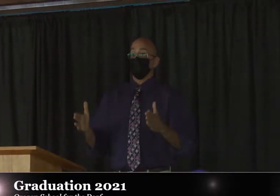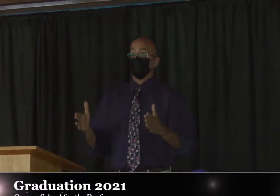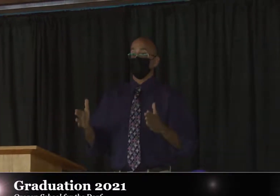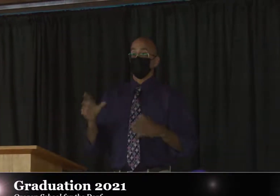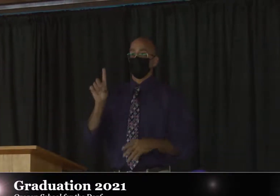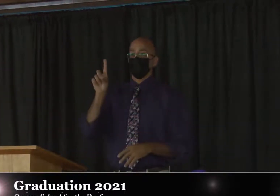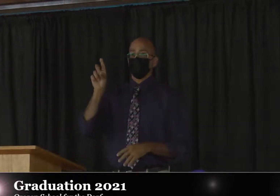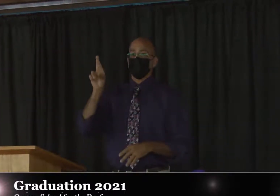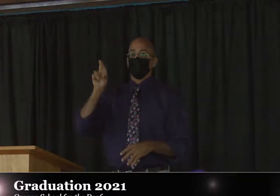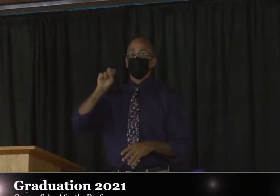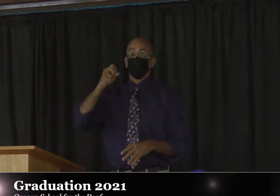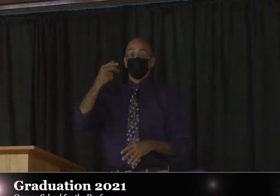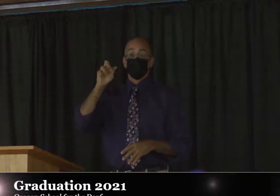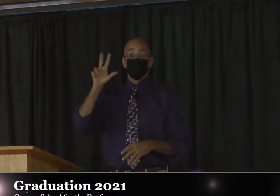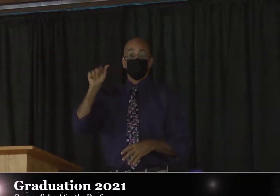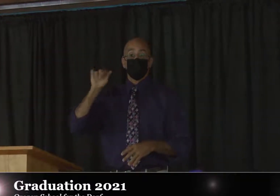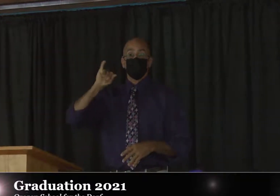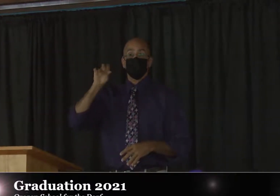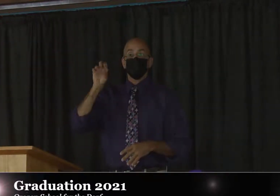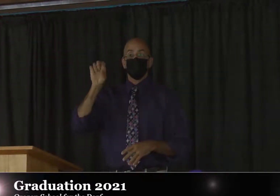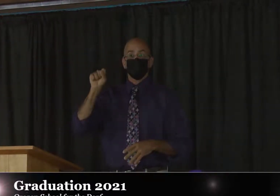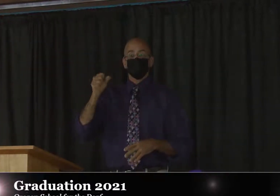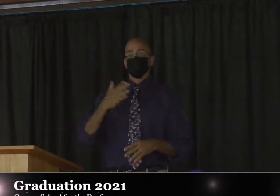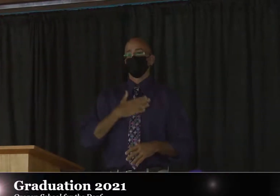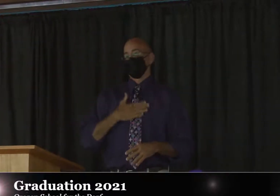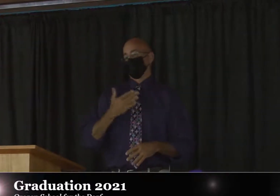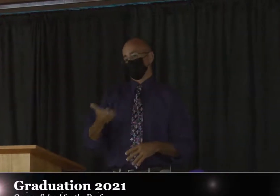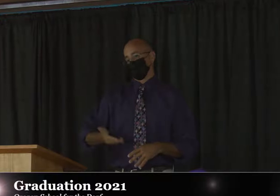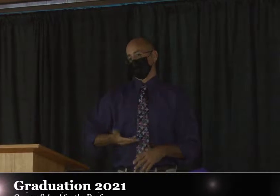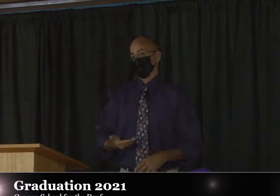And now we'll follow that with a few words from our director, Charlotte Jones.